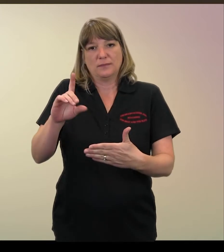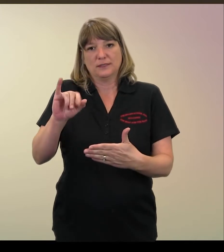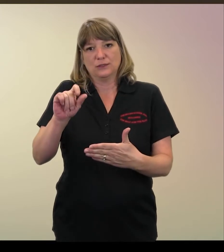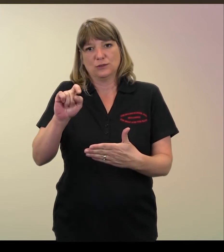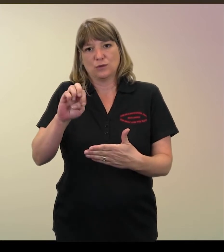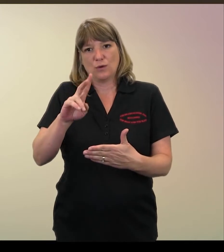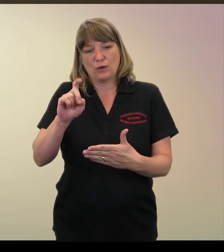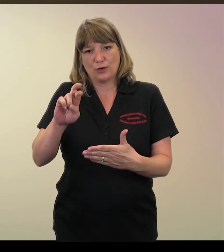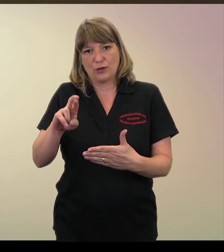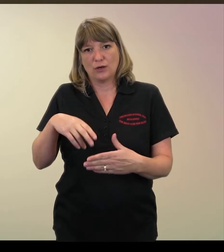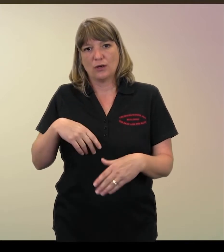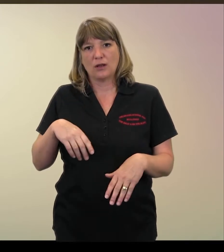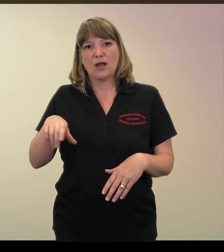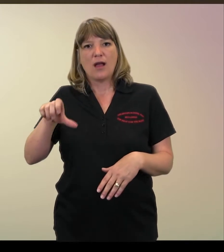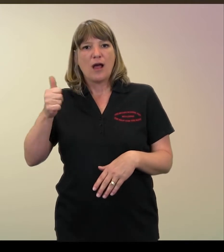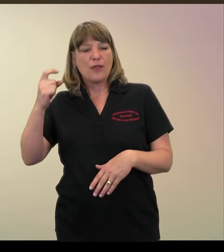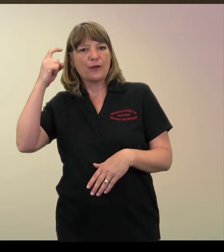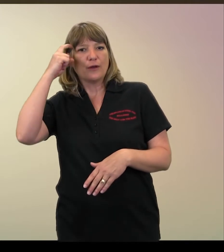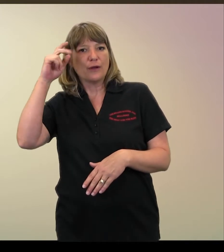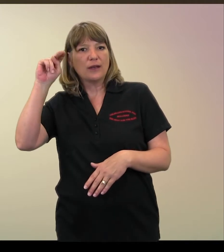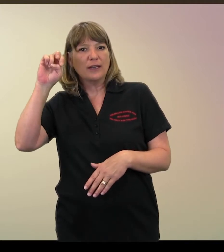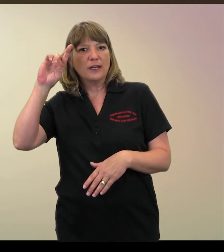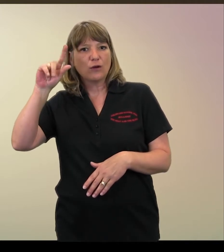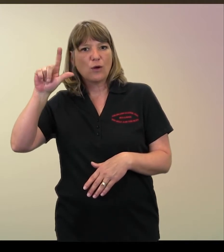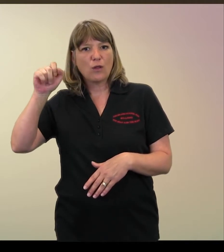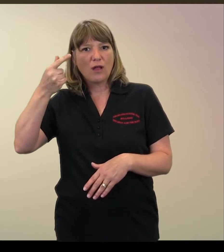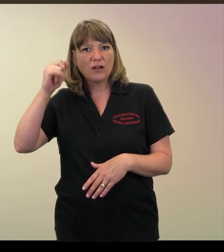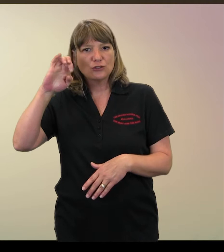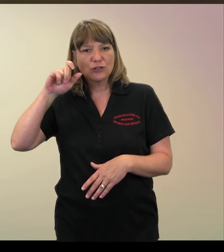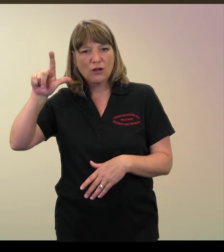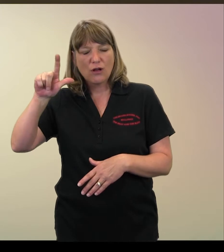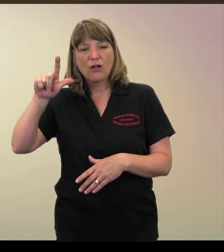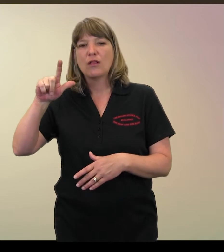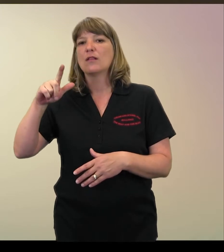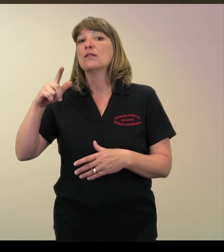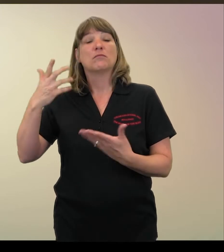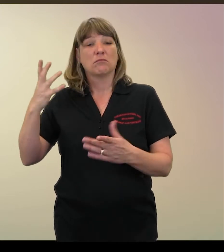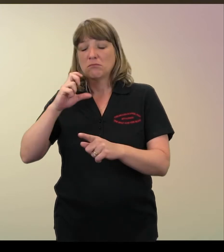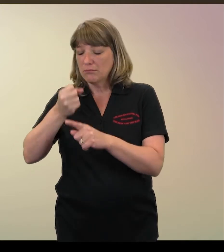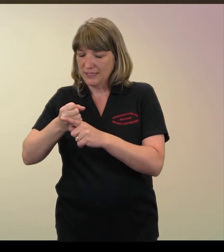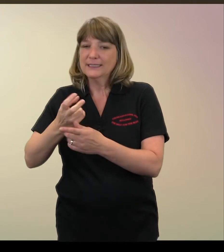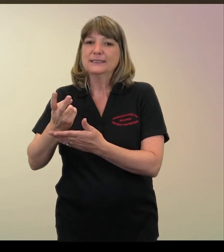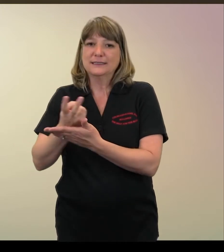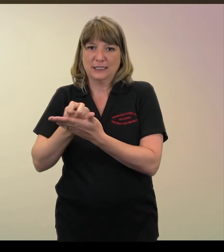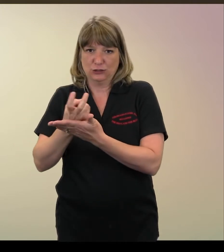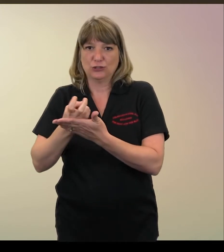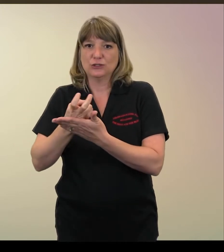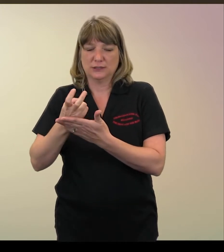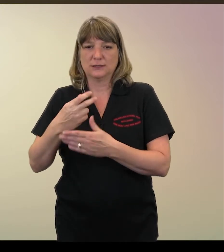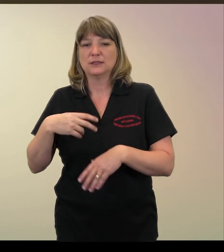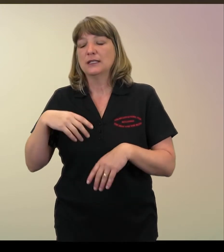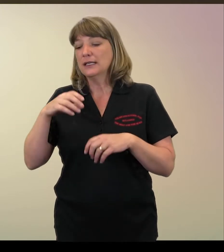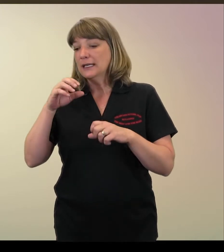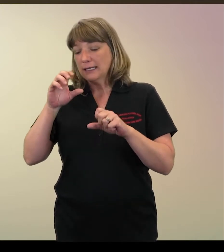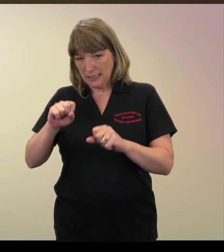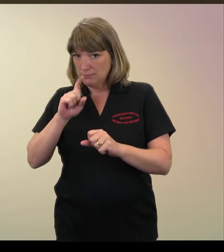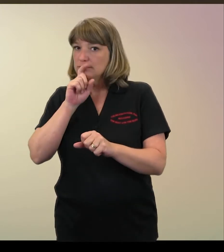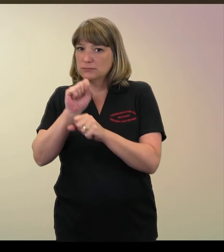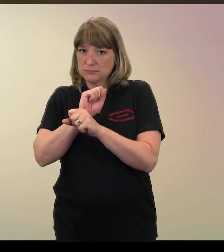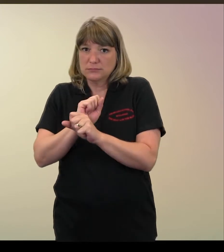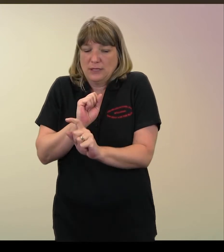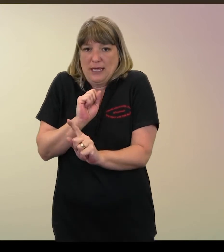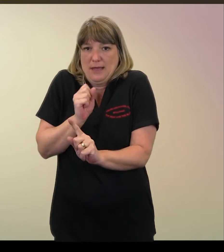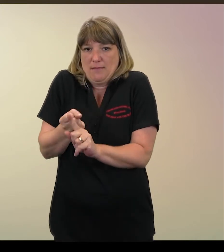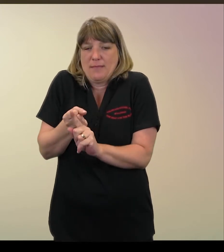spectrum disorder are the presence of other neurological concerns, such as seizures. And seizures can have a